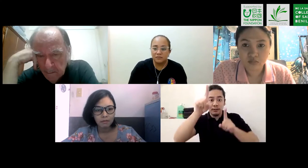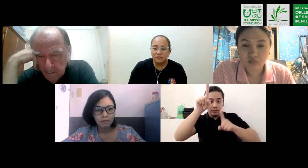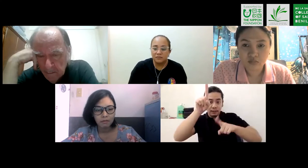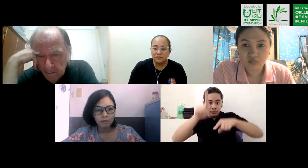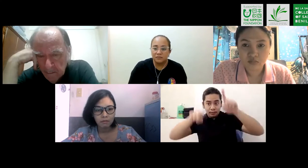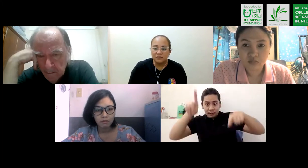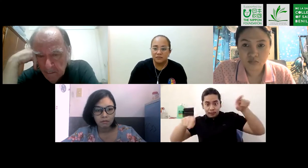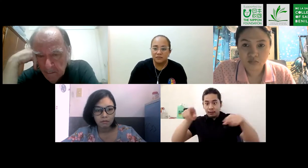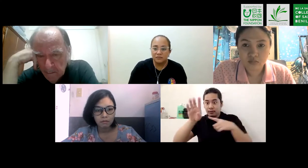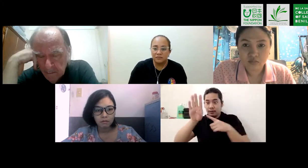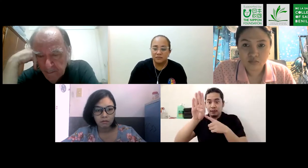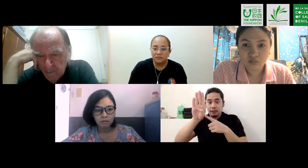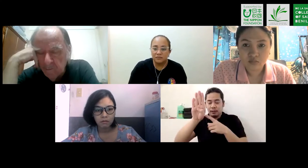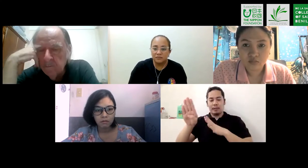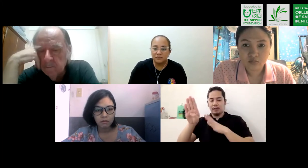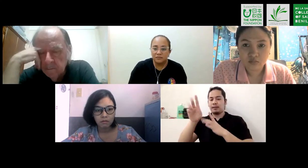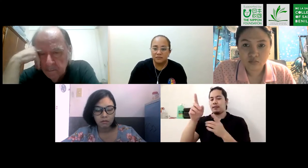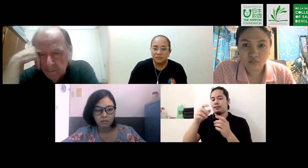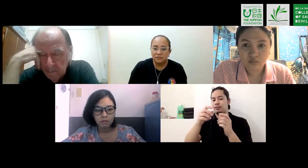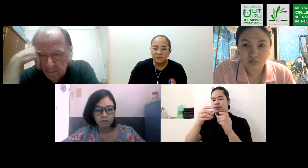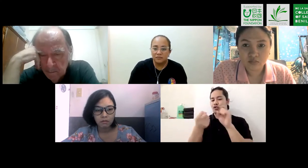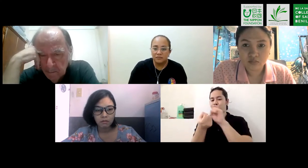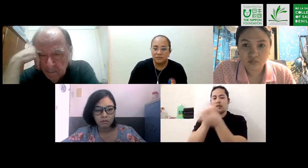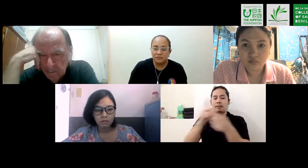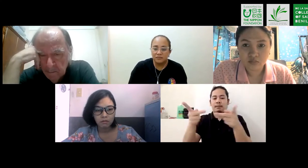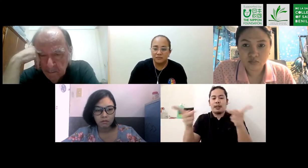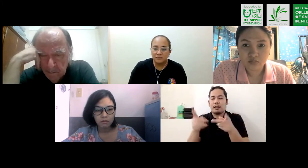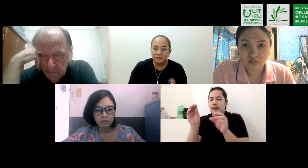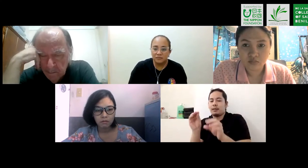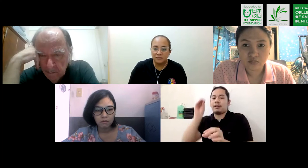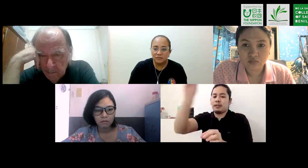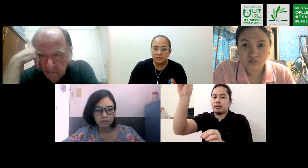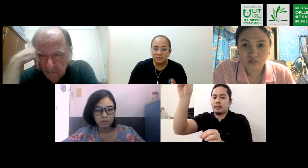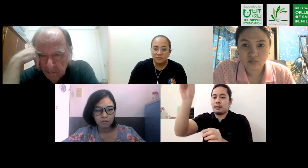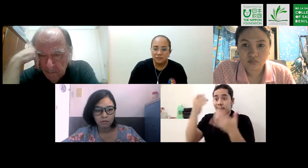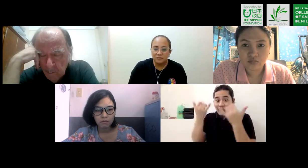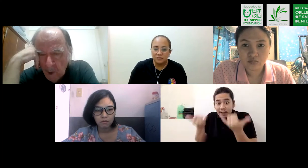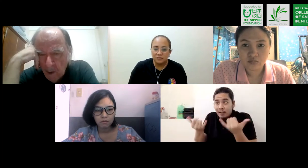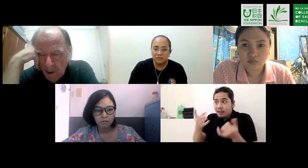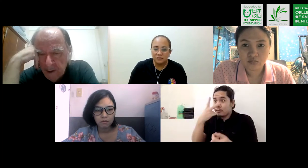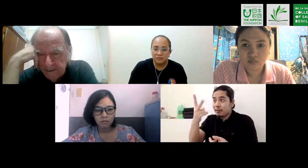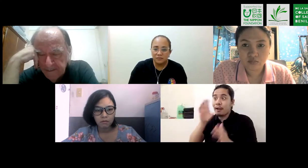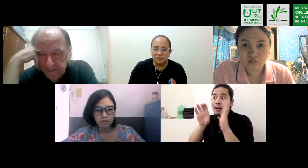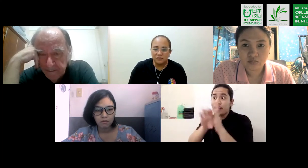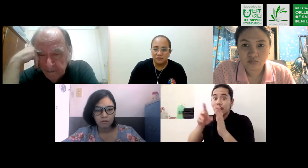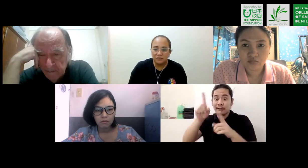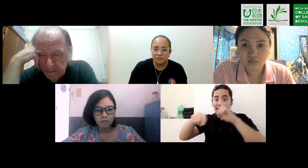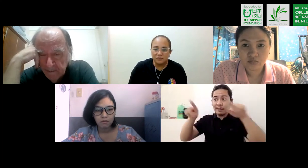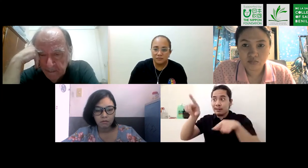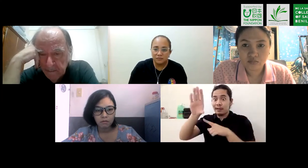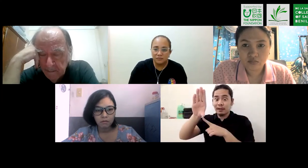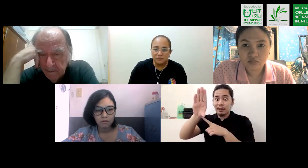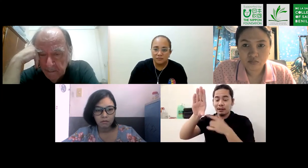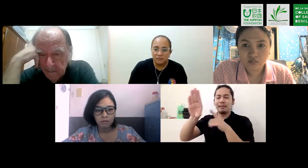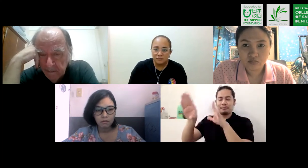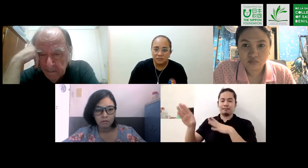Basically, what I did was follow the picture that was there. Yeah. But now